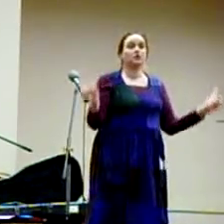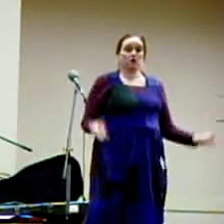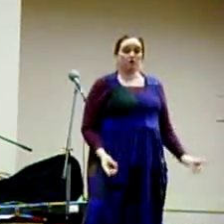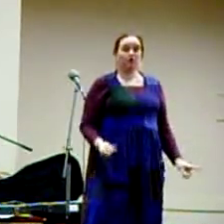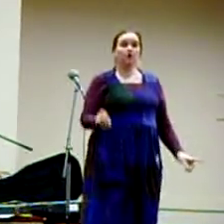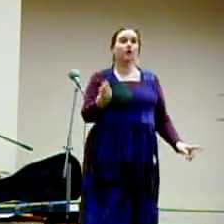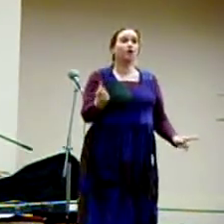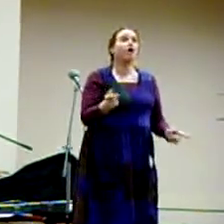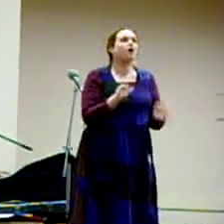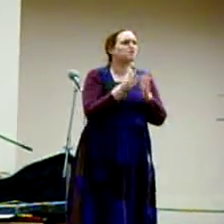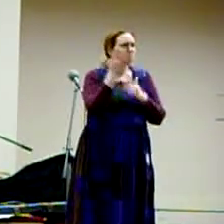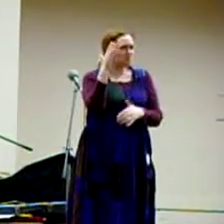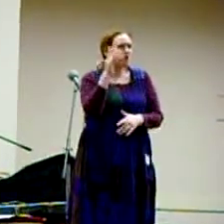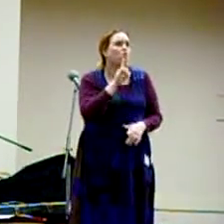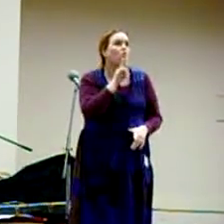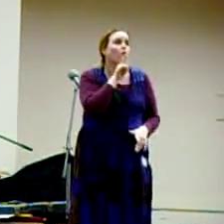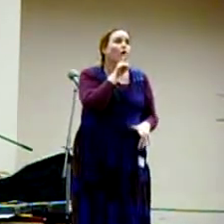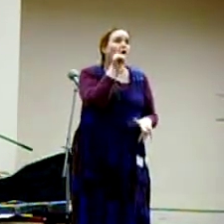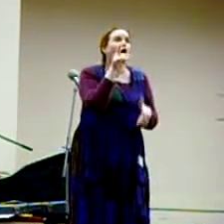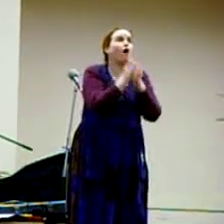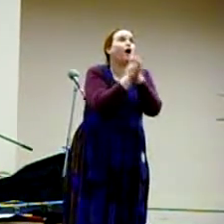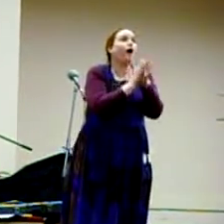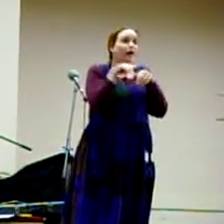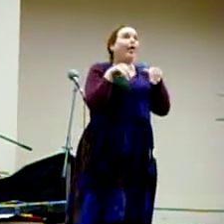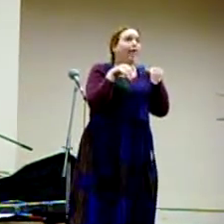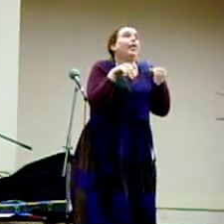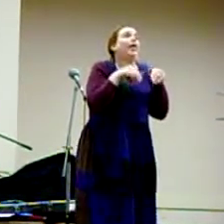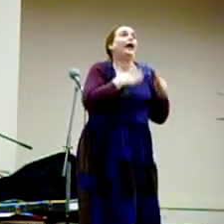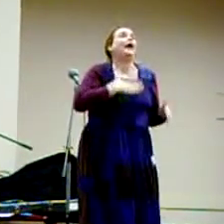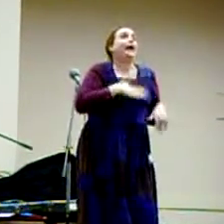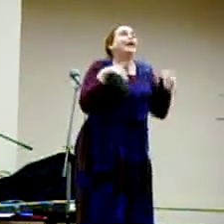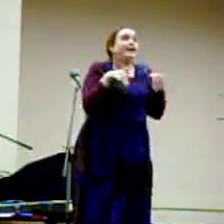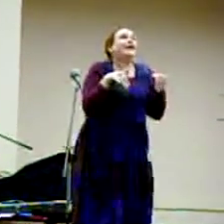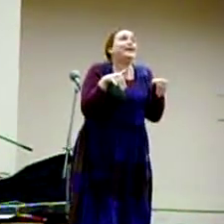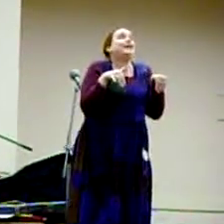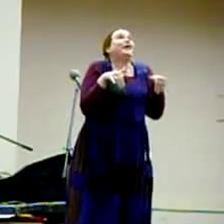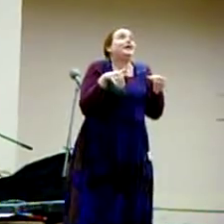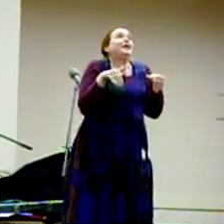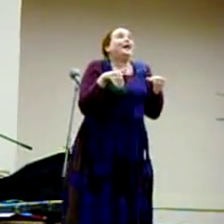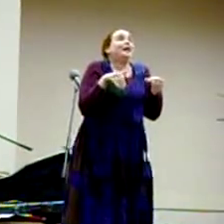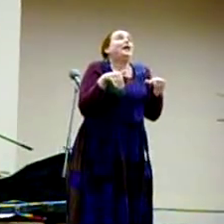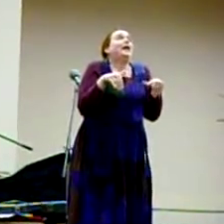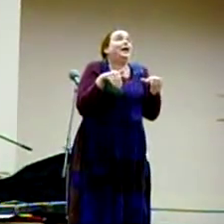But the doggies all seem real eager to please.